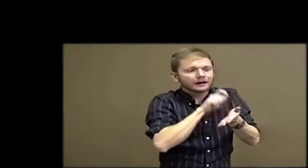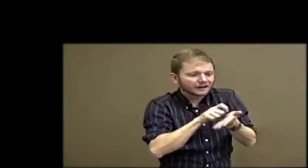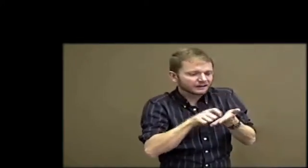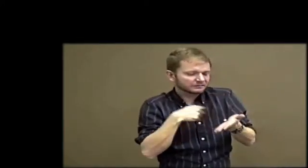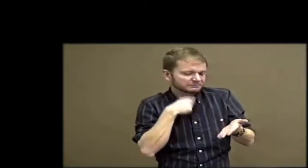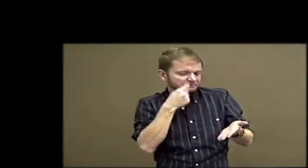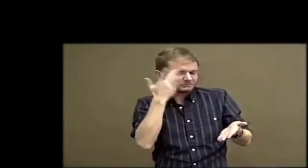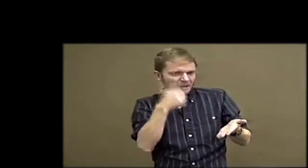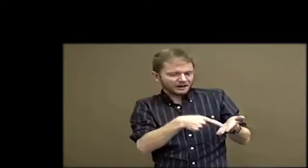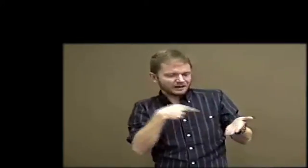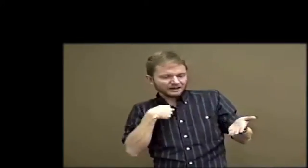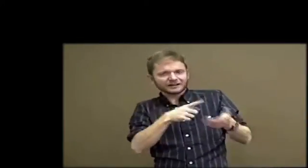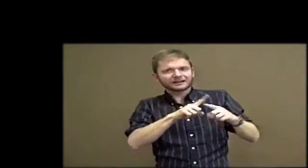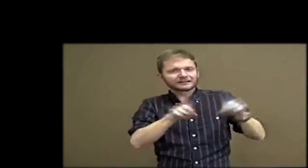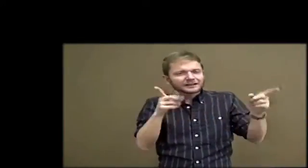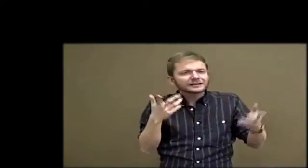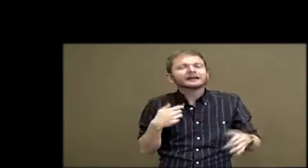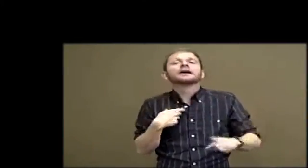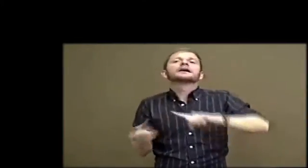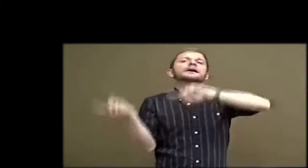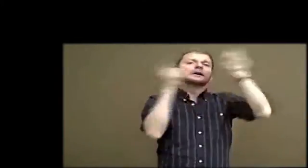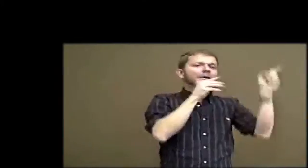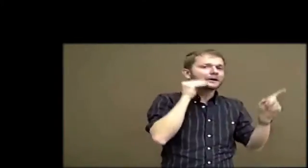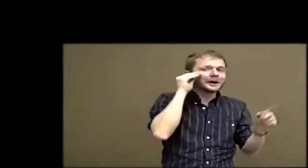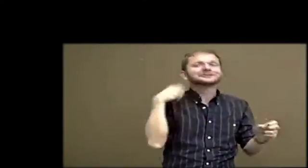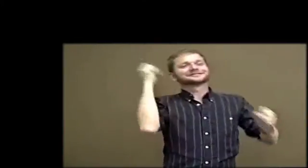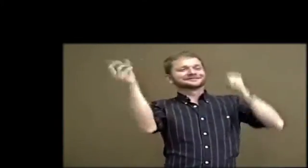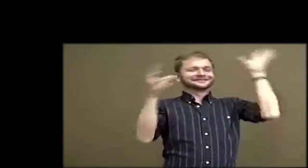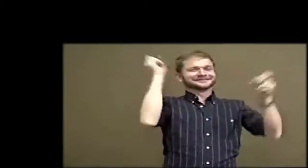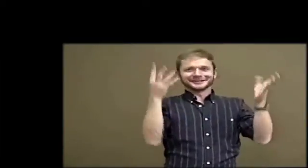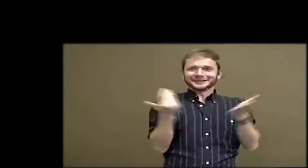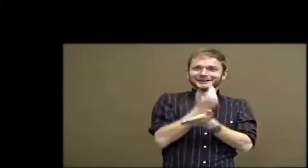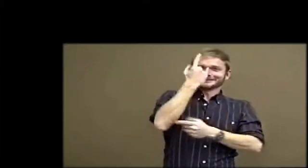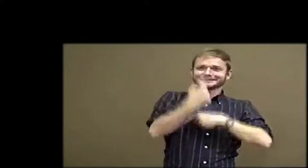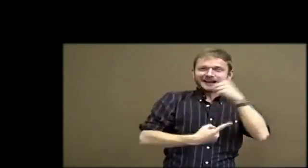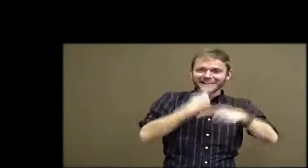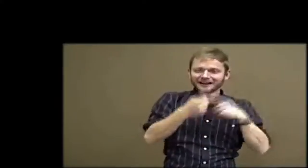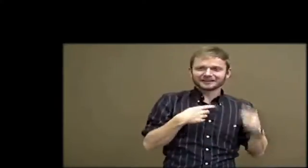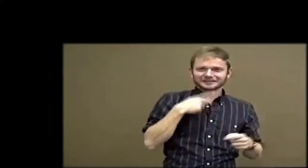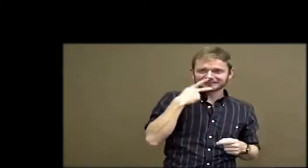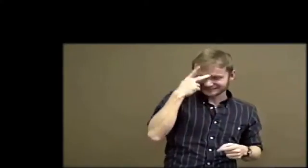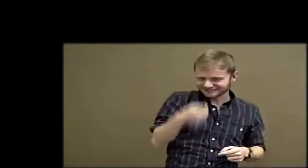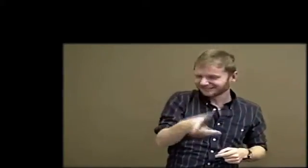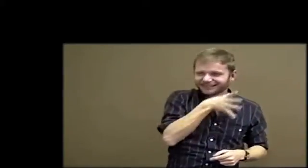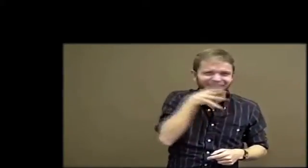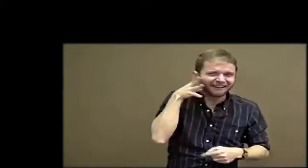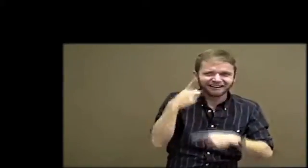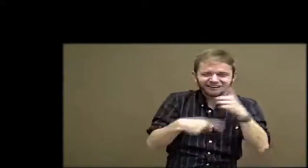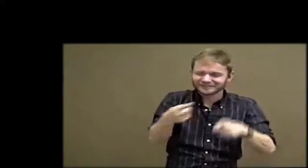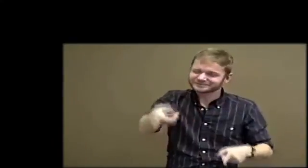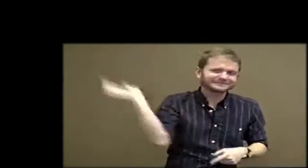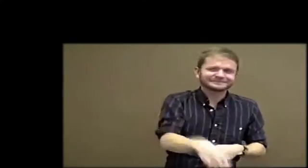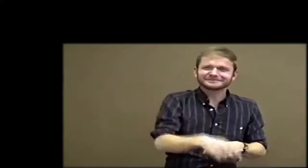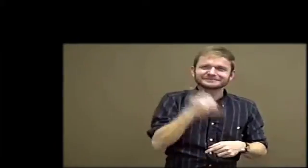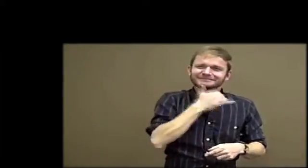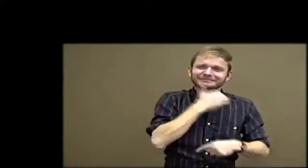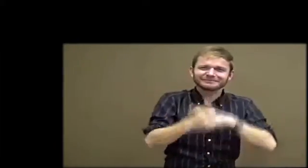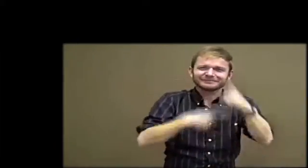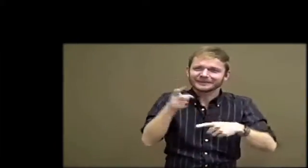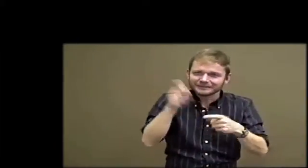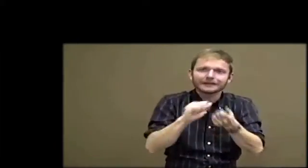board. Then, when I went back home, all excited to show my parents my new signs that I had learned from school, they became upset and